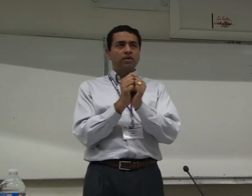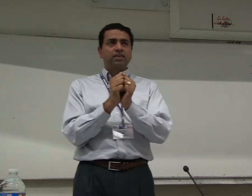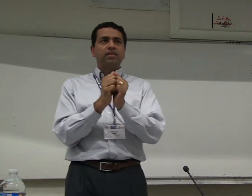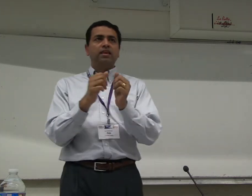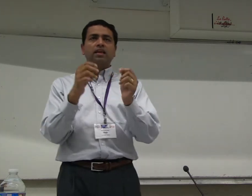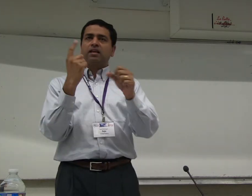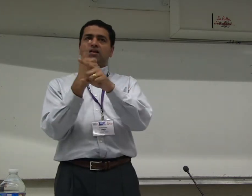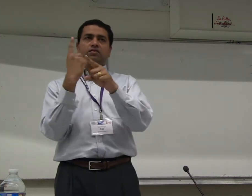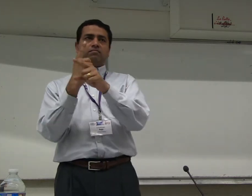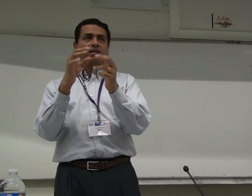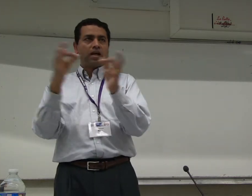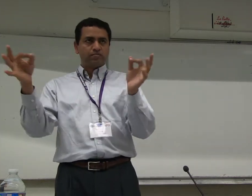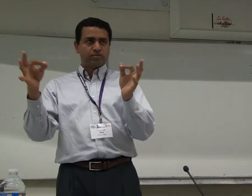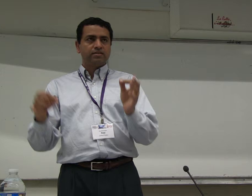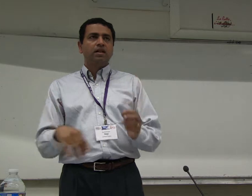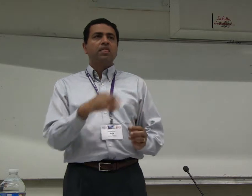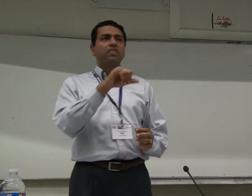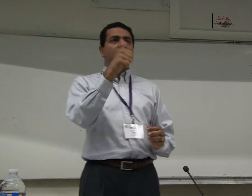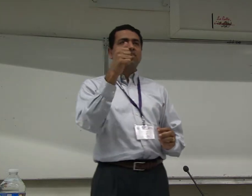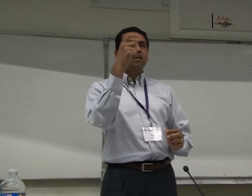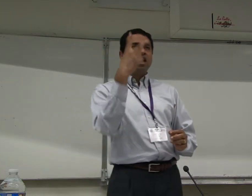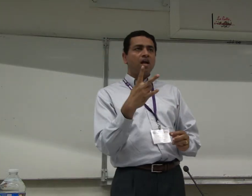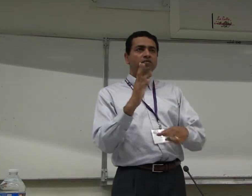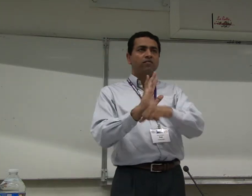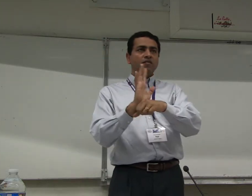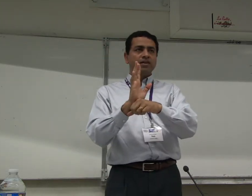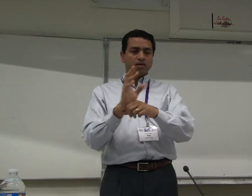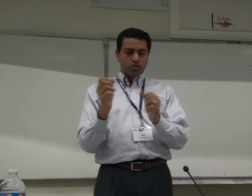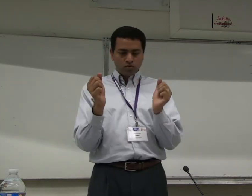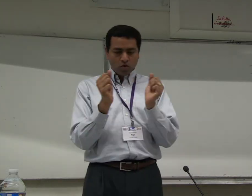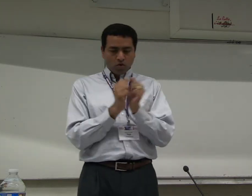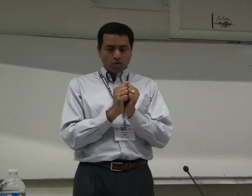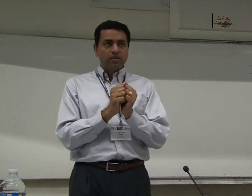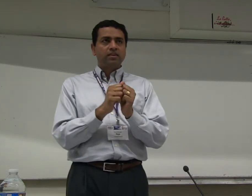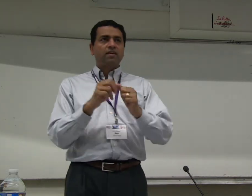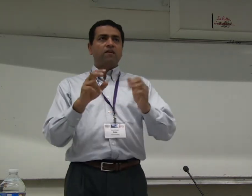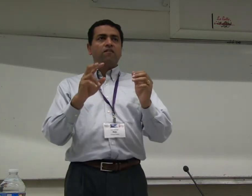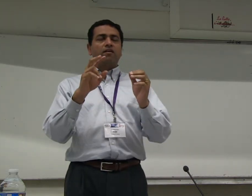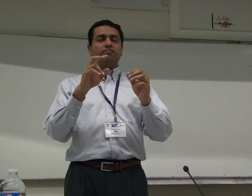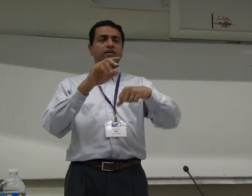We had half of the participants looking at regular subtitles, and then half of them